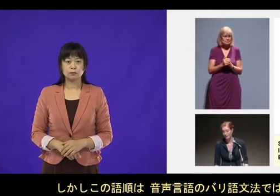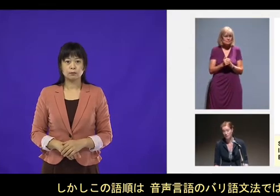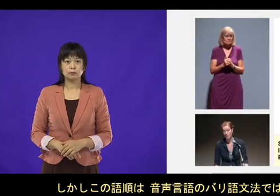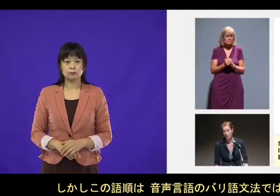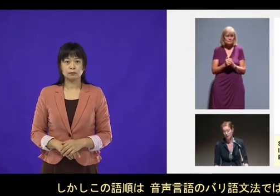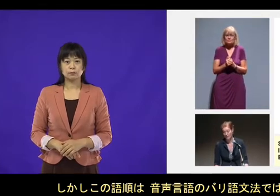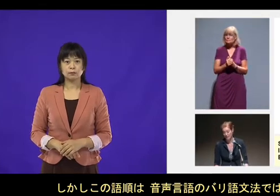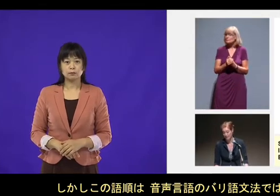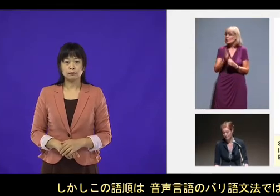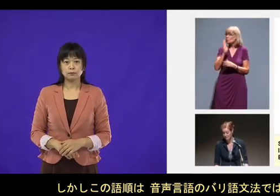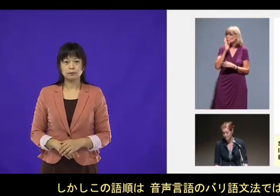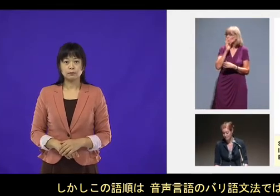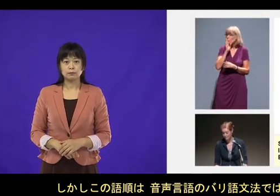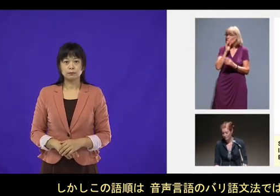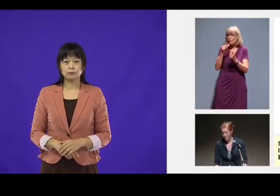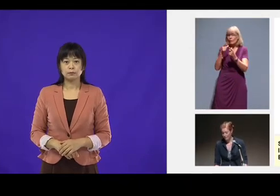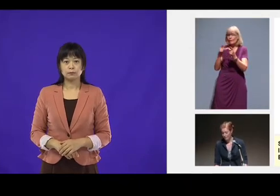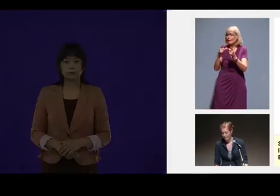within spoken Balinese.